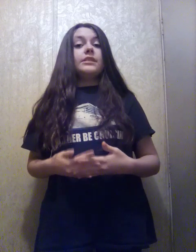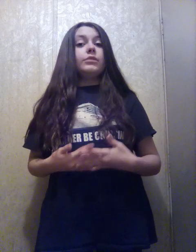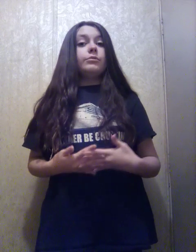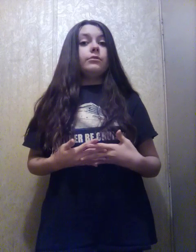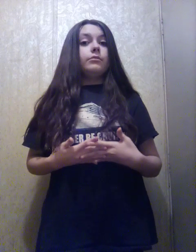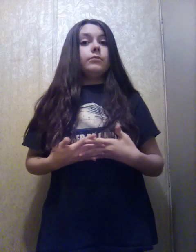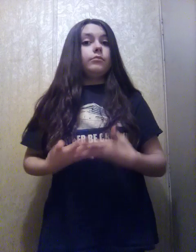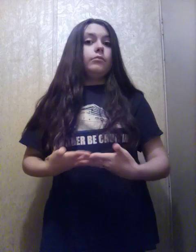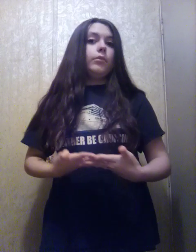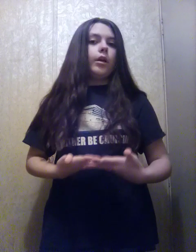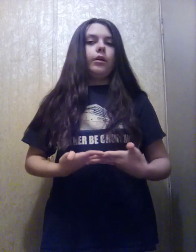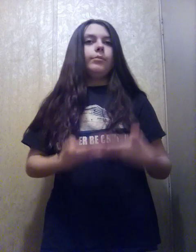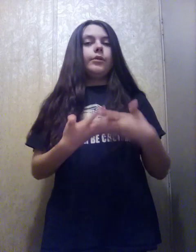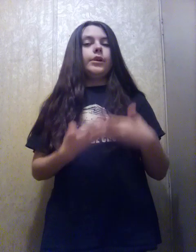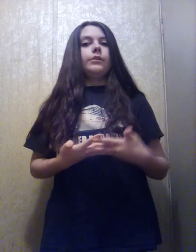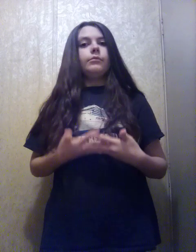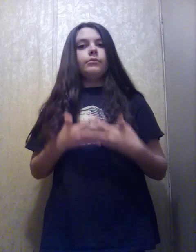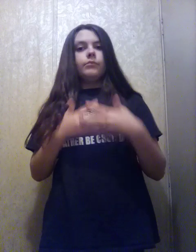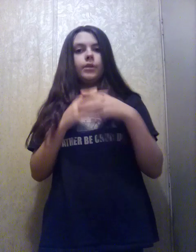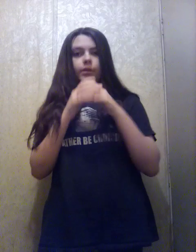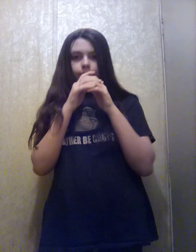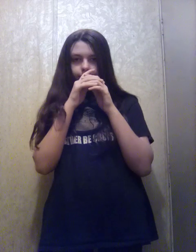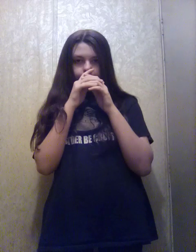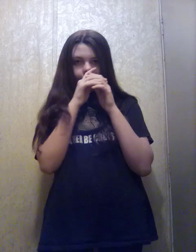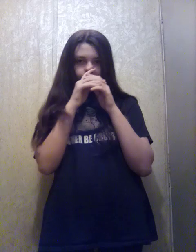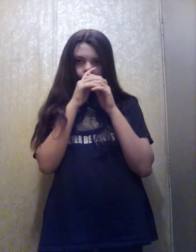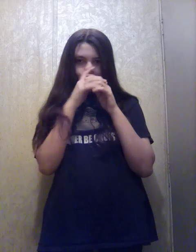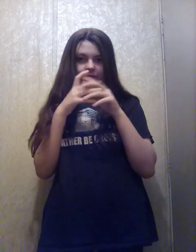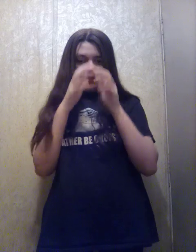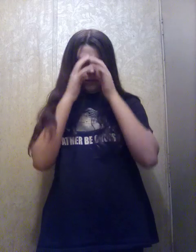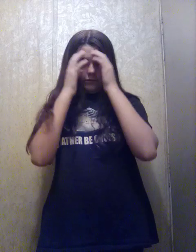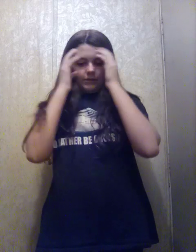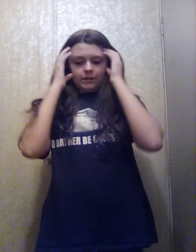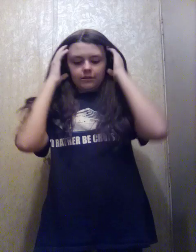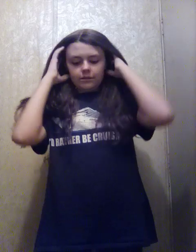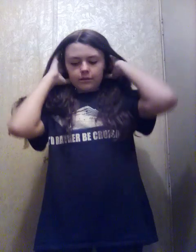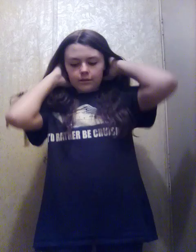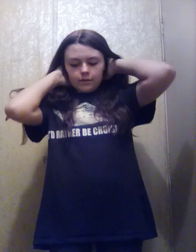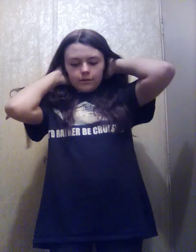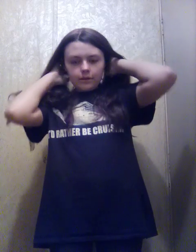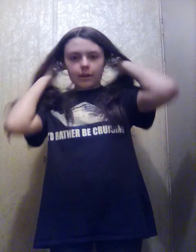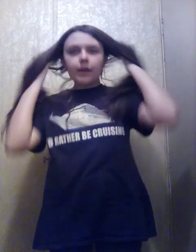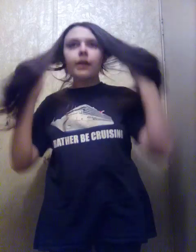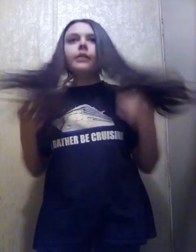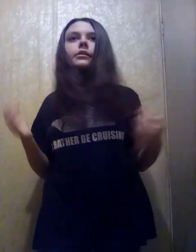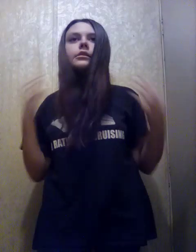seen people uploading other people's videos, and